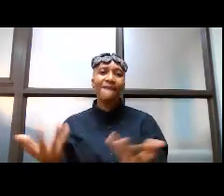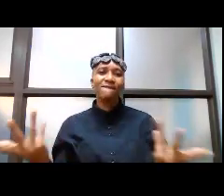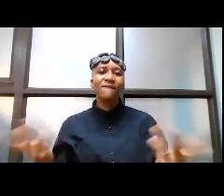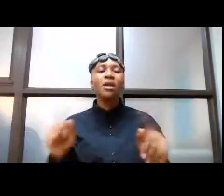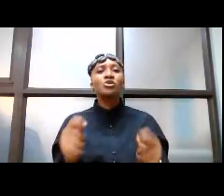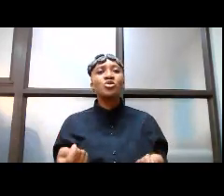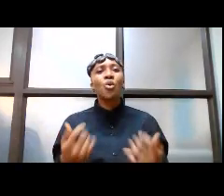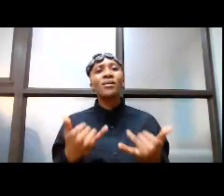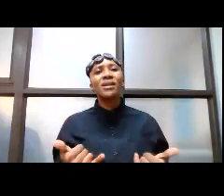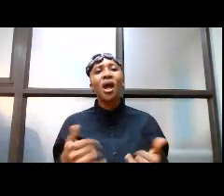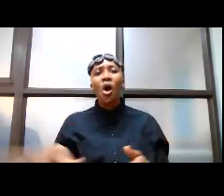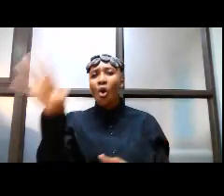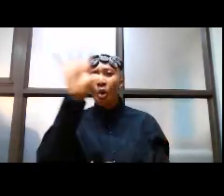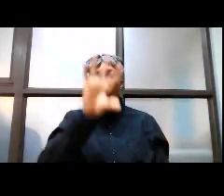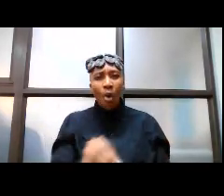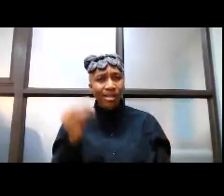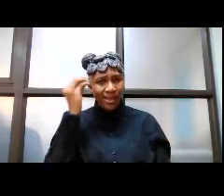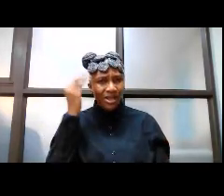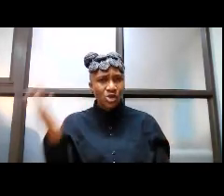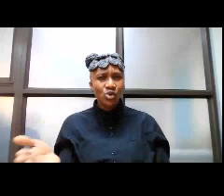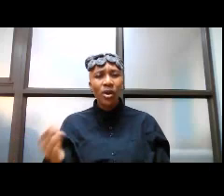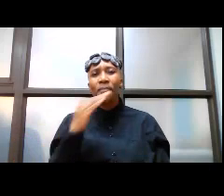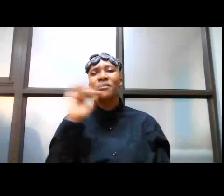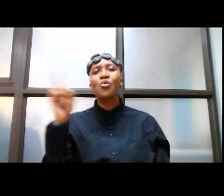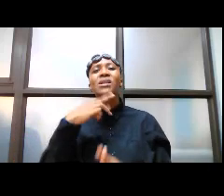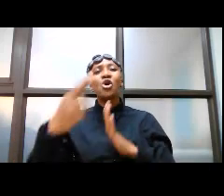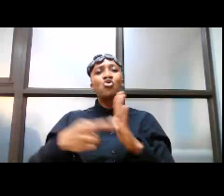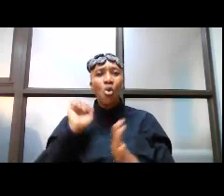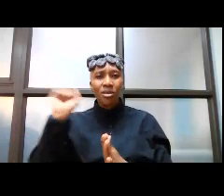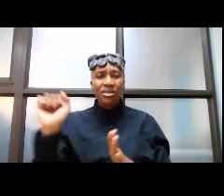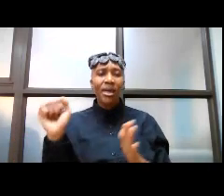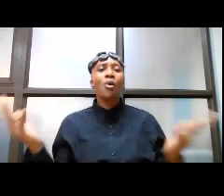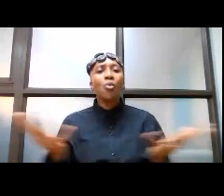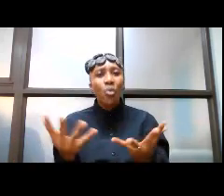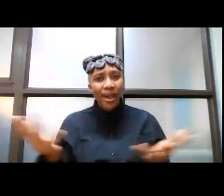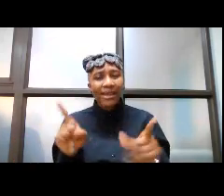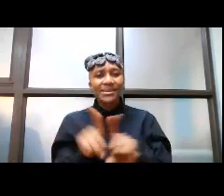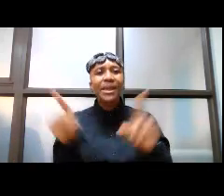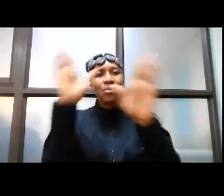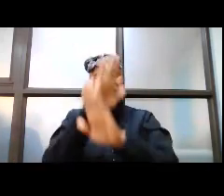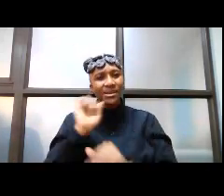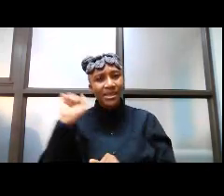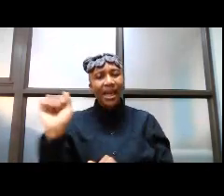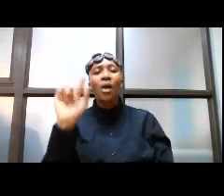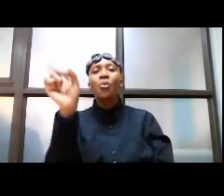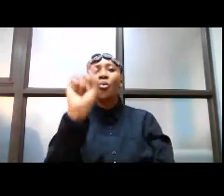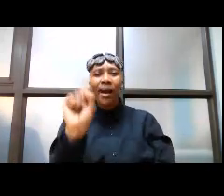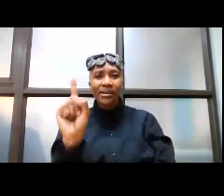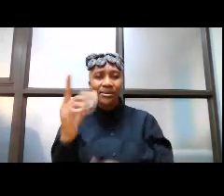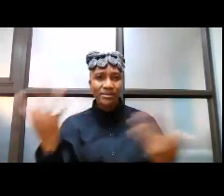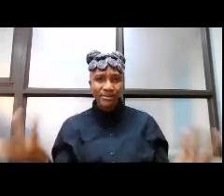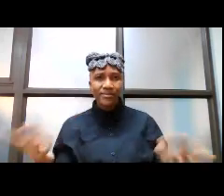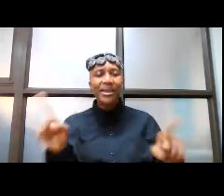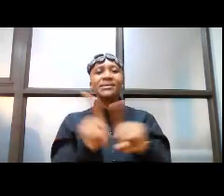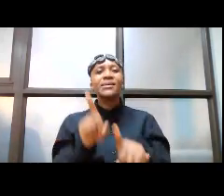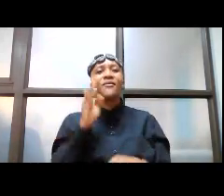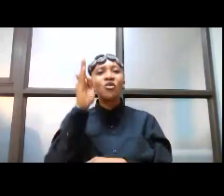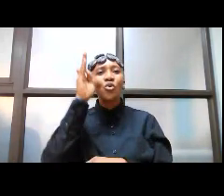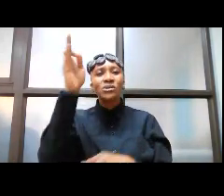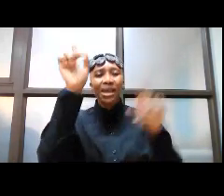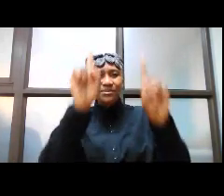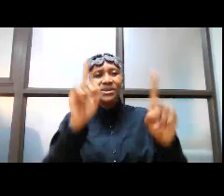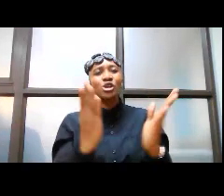does all of this leave their role and their position? And what does it mean about the future of the special